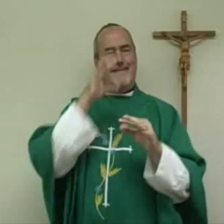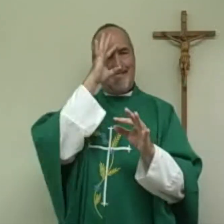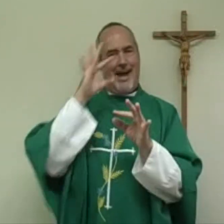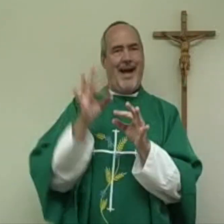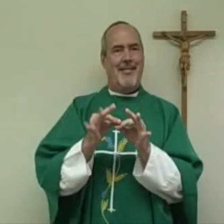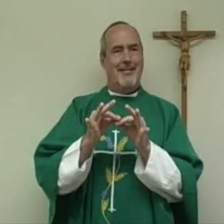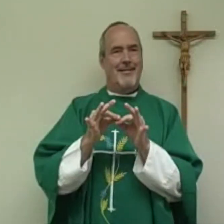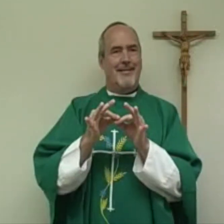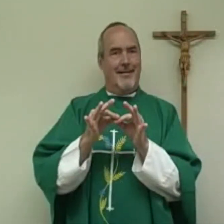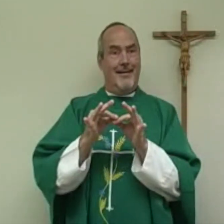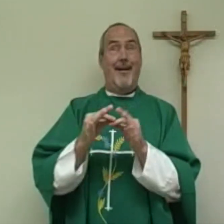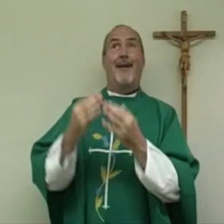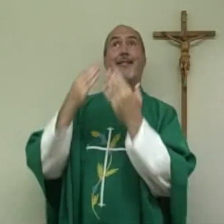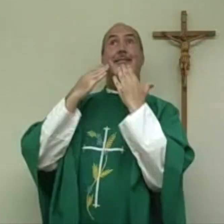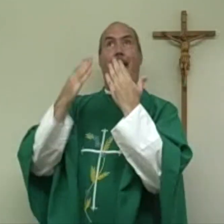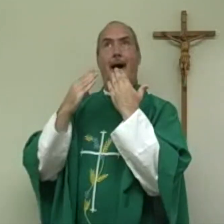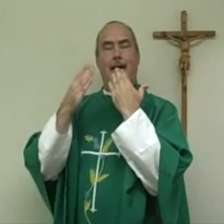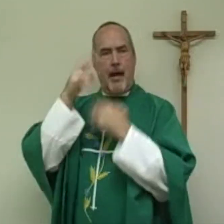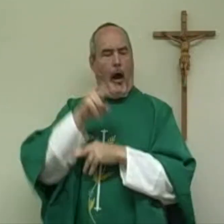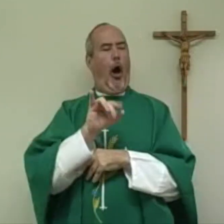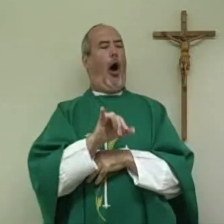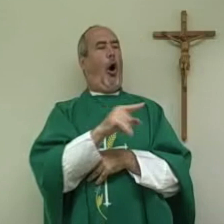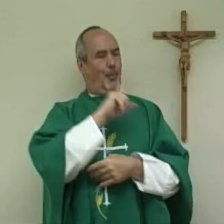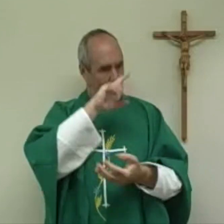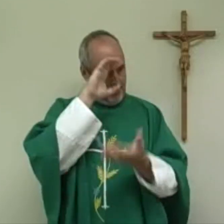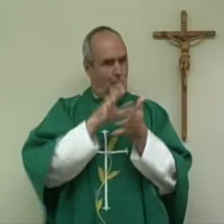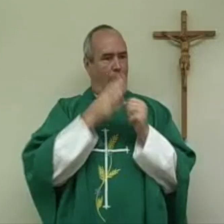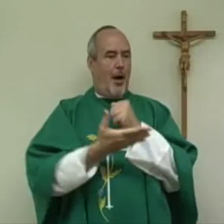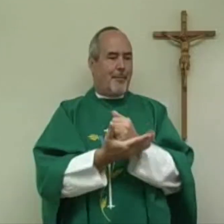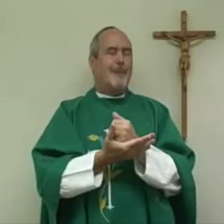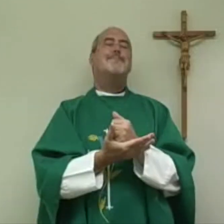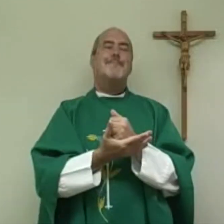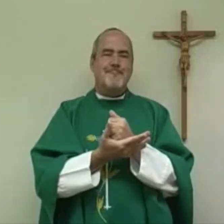prayers, because that proves that we have the faith that he will answer them.